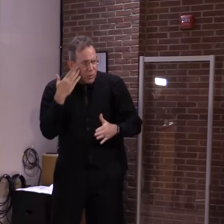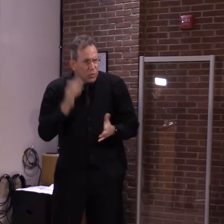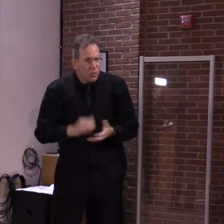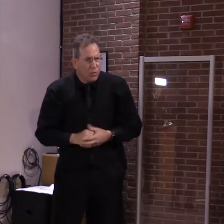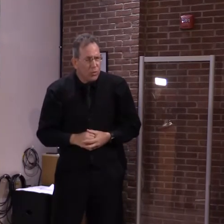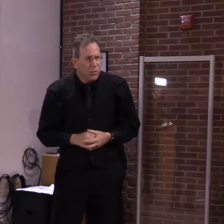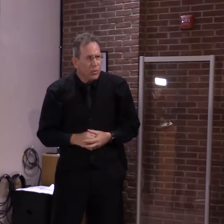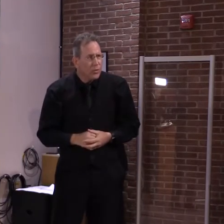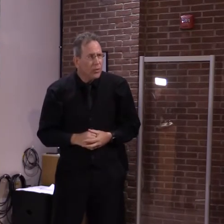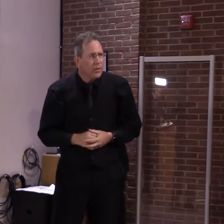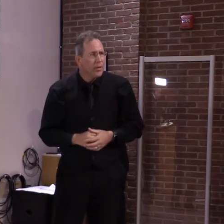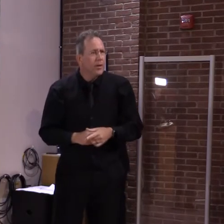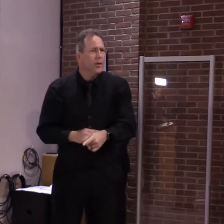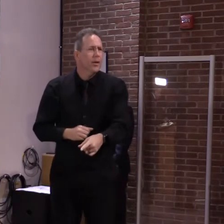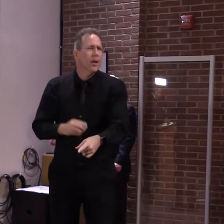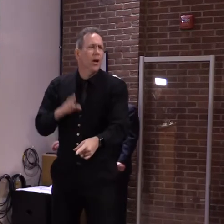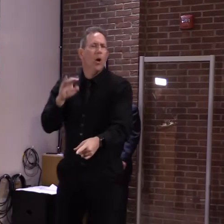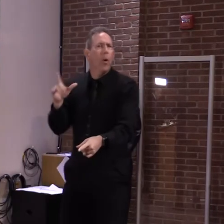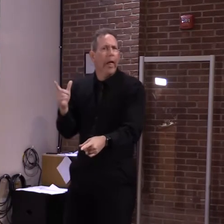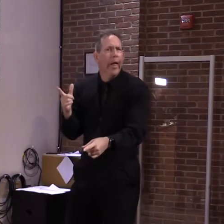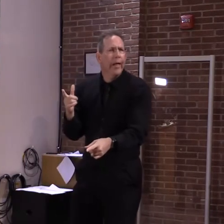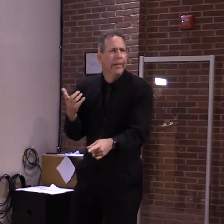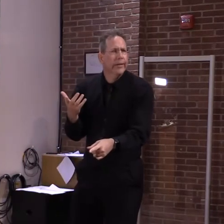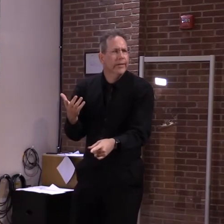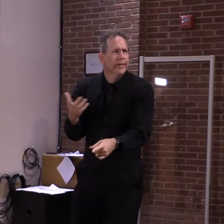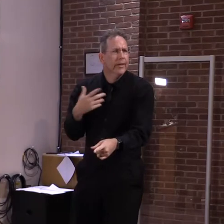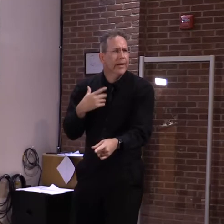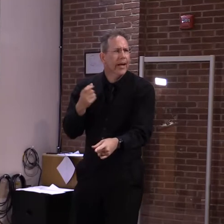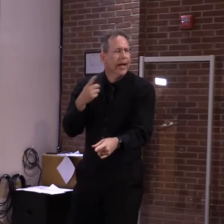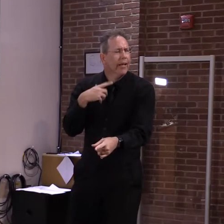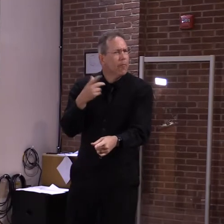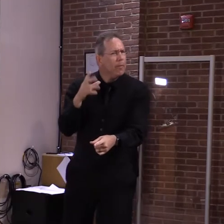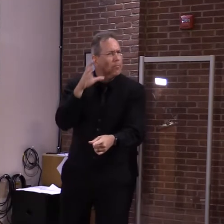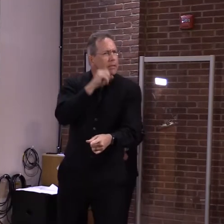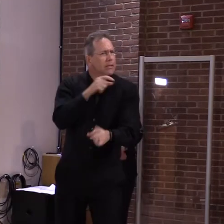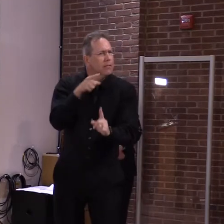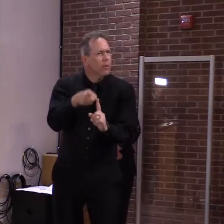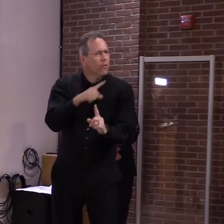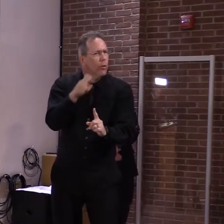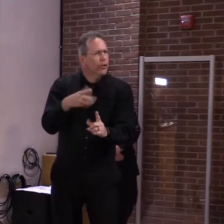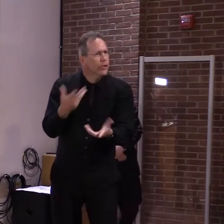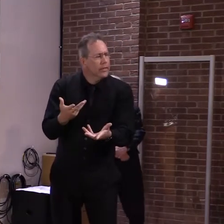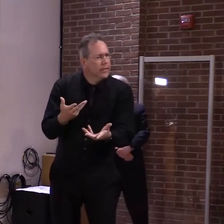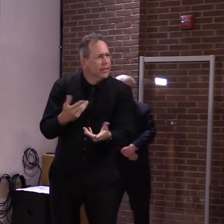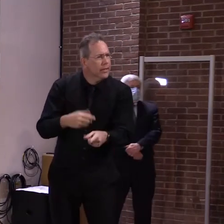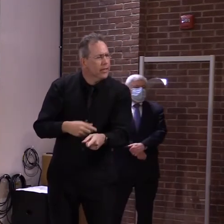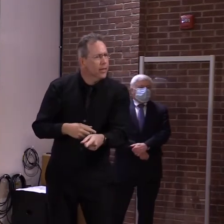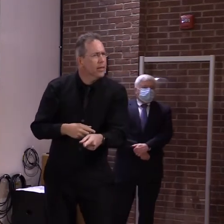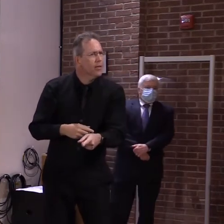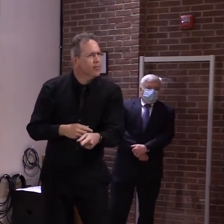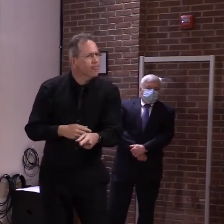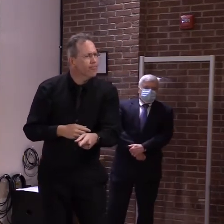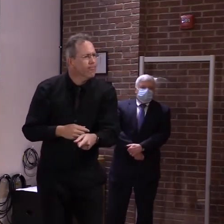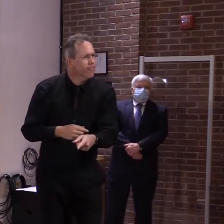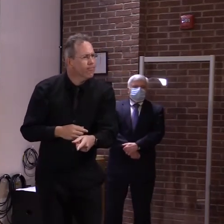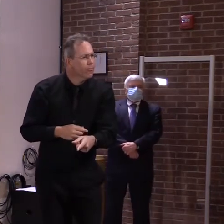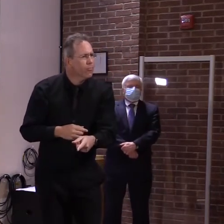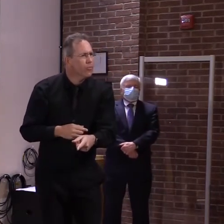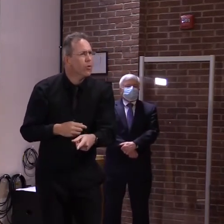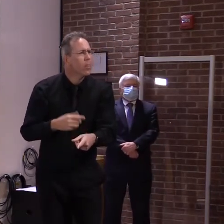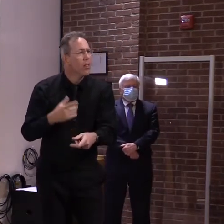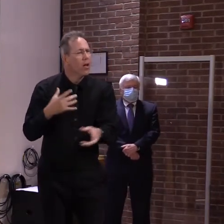I guess one more question here on the line, Commissioner. In researching this, it came to my attention